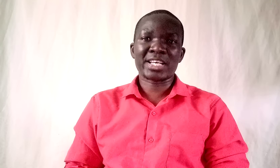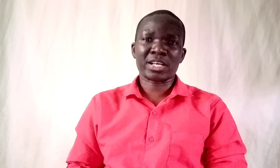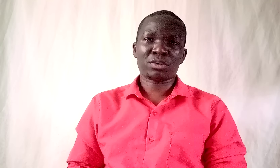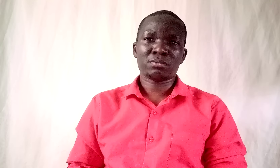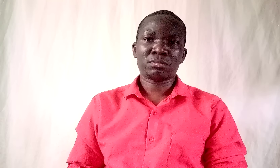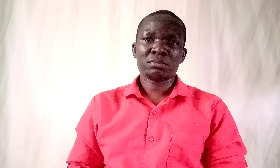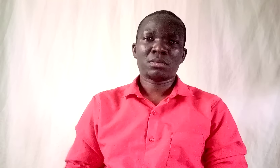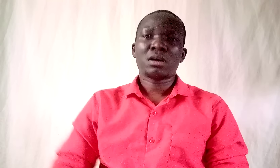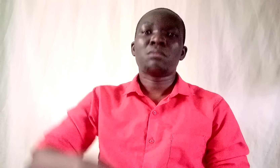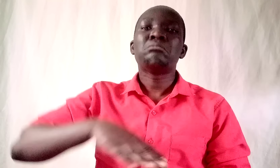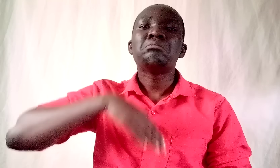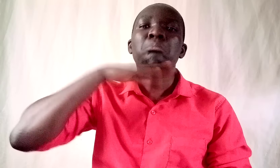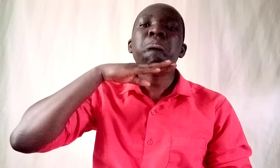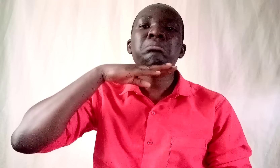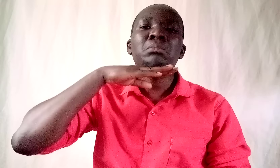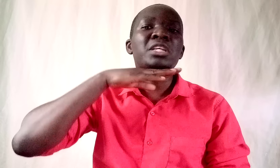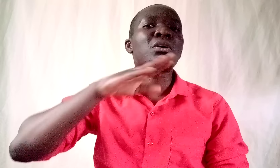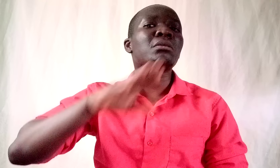general. This one.